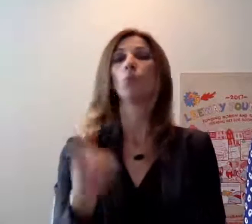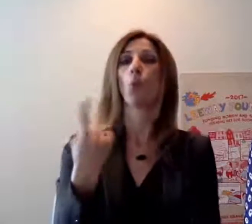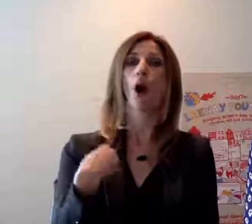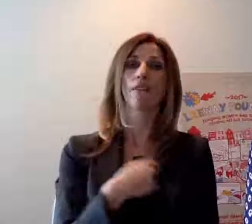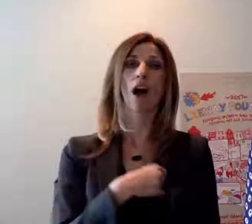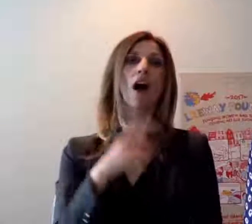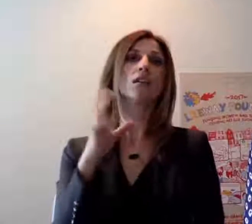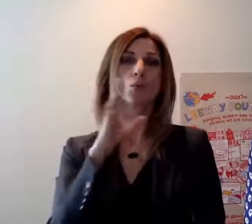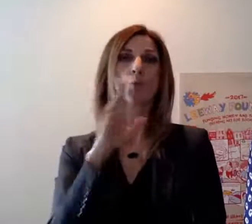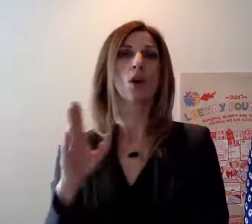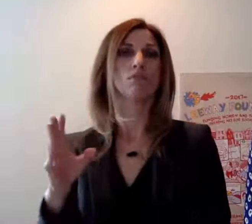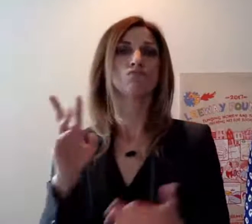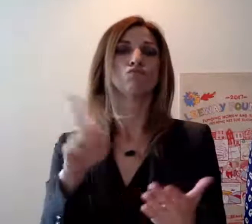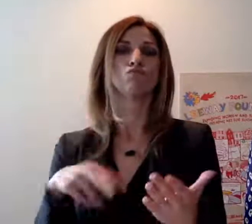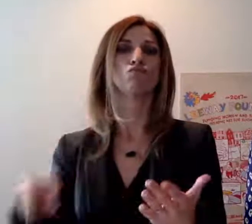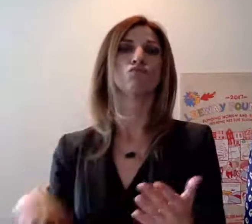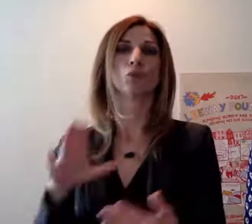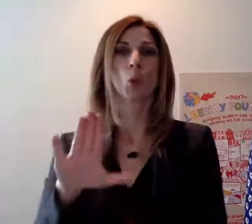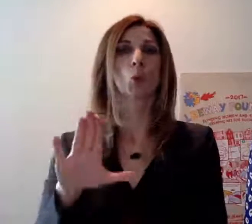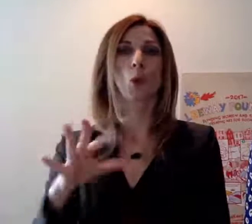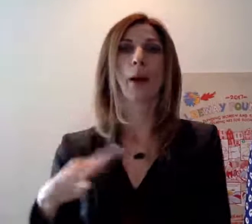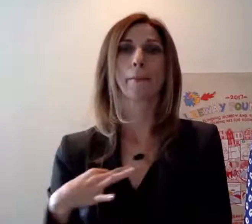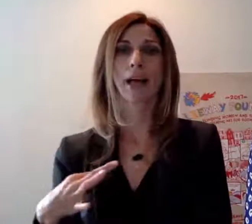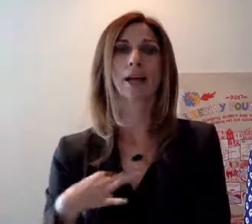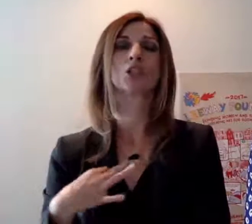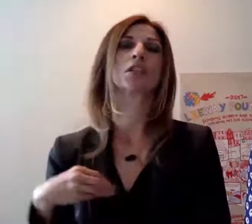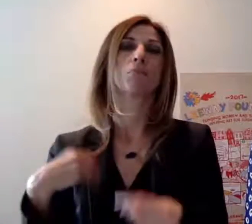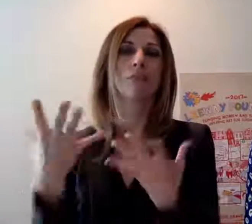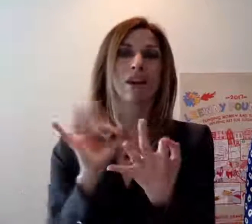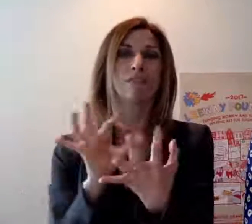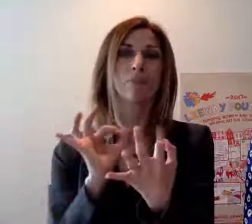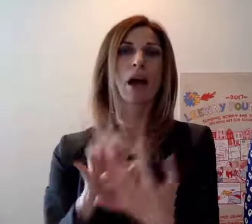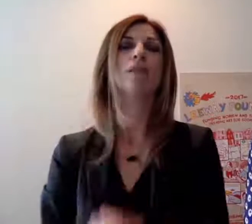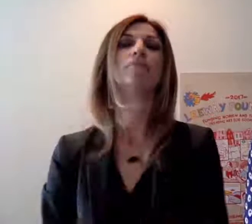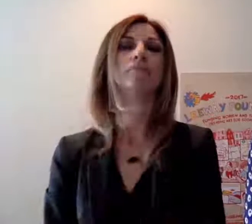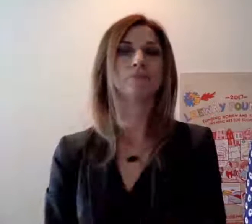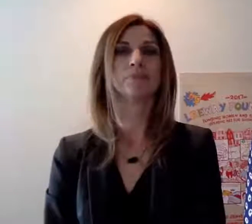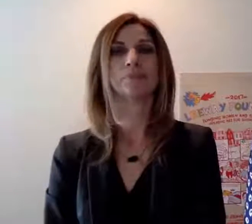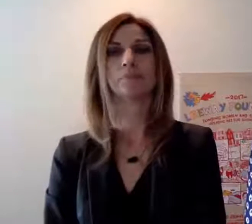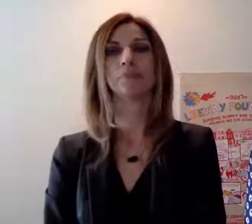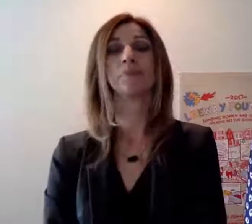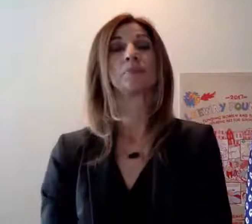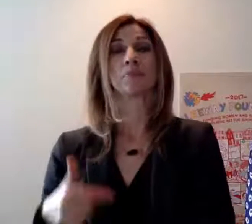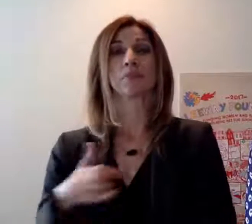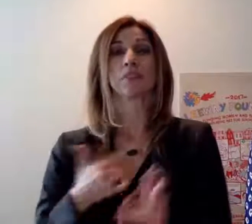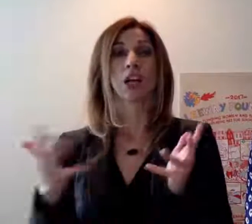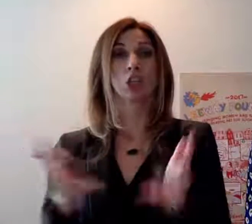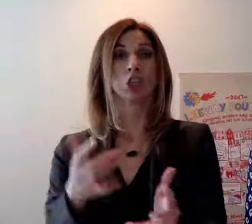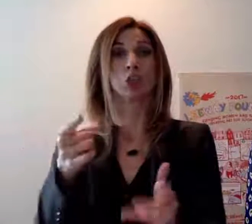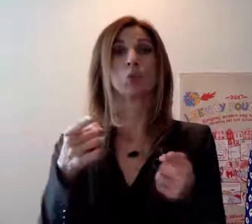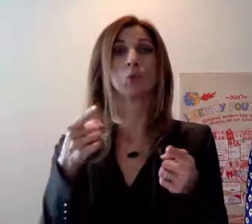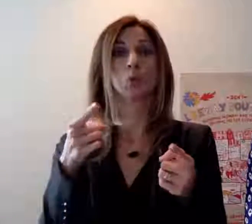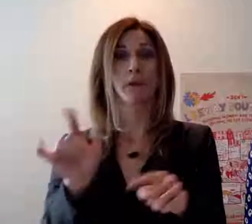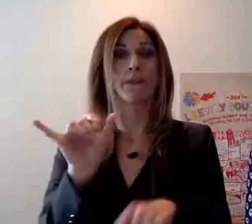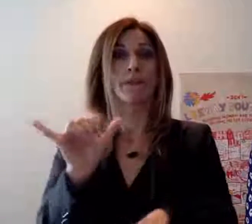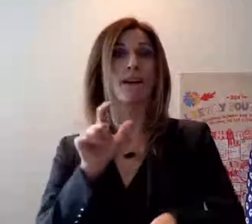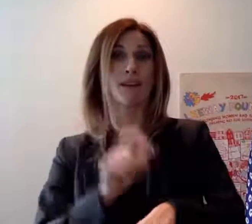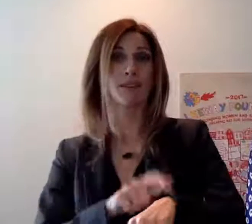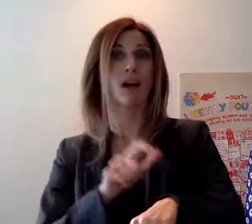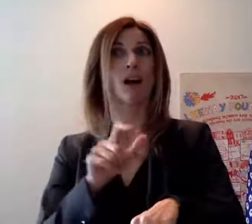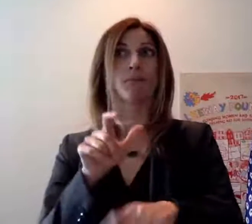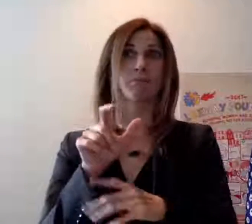look over your draft of your application and give you feedback. So I encourage you, if that time and place works